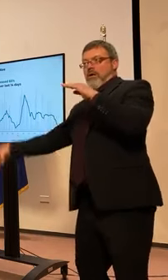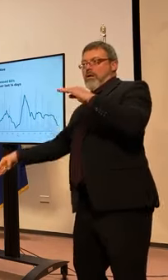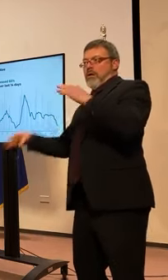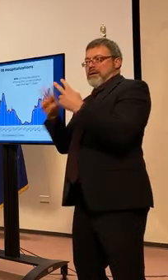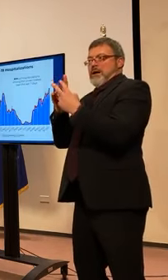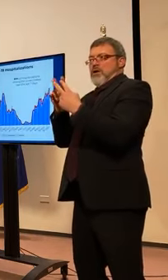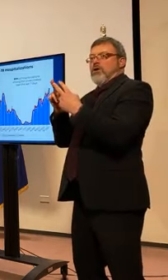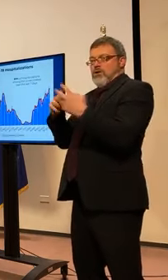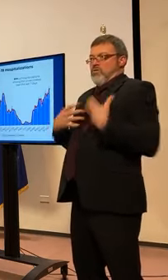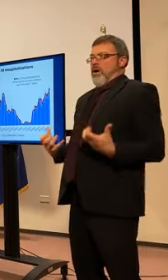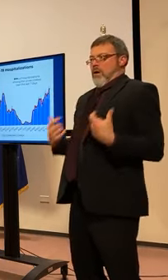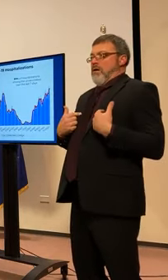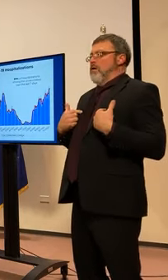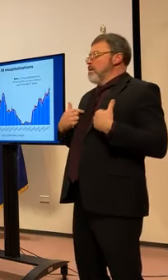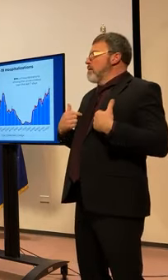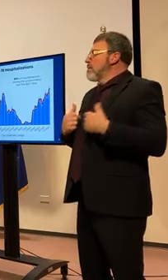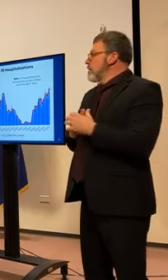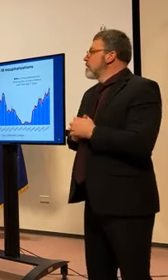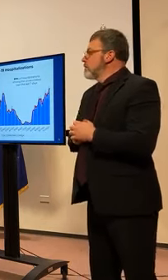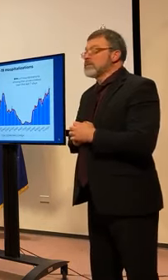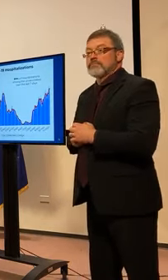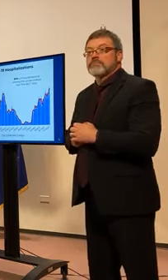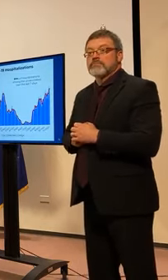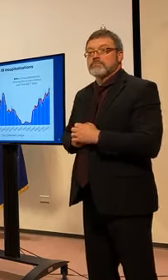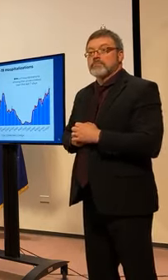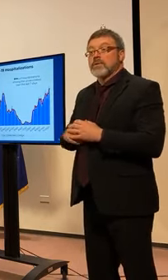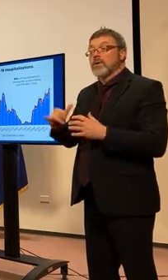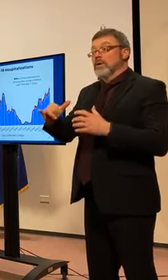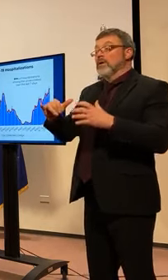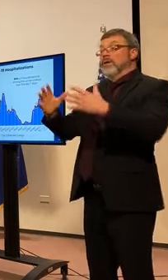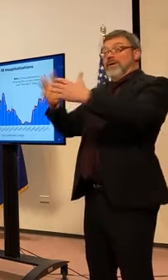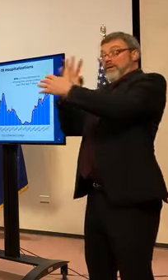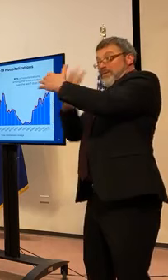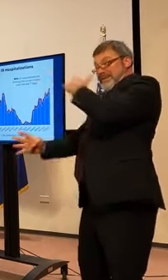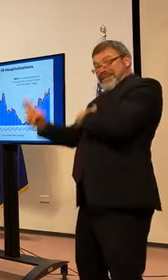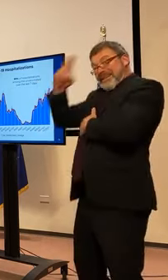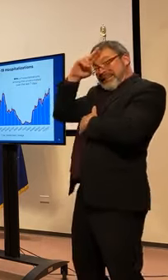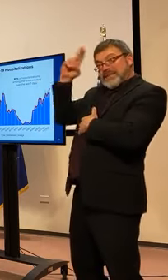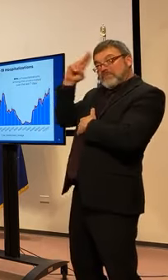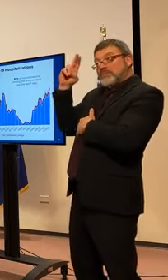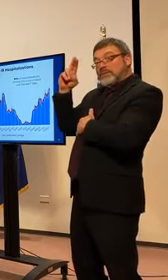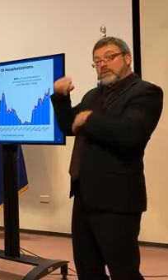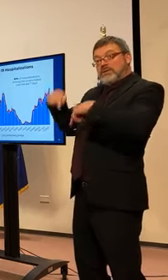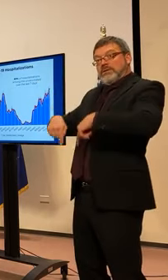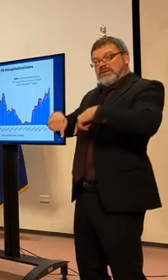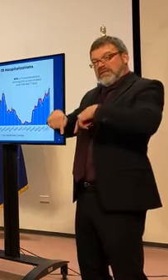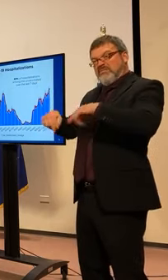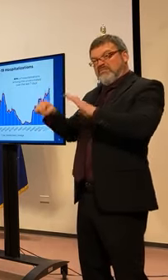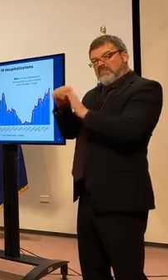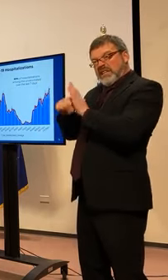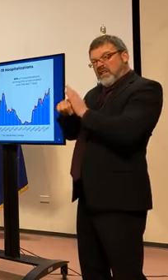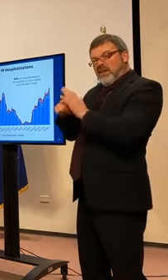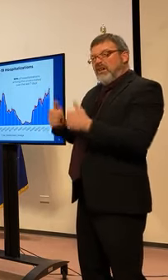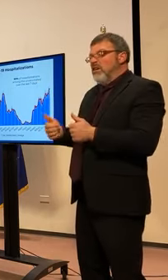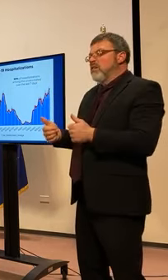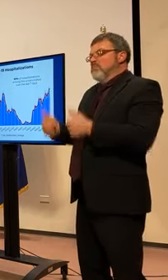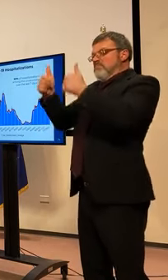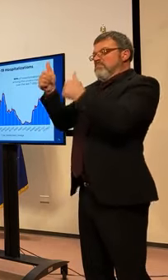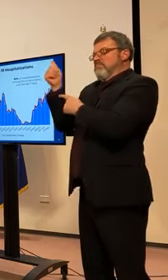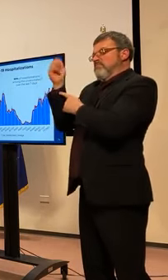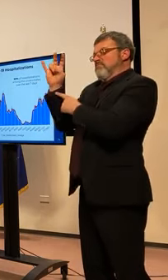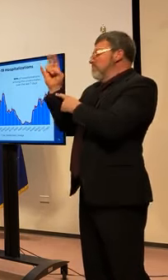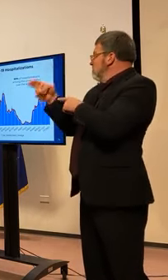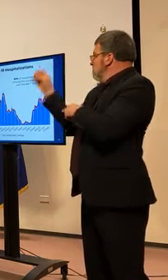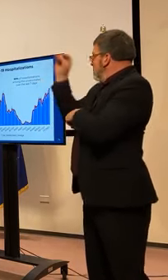down. Looking at statewide hospitalizations, you'll see that they are up. The seven-day average is up about 17%. And